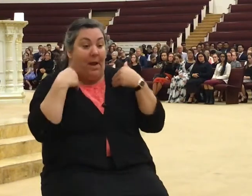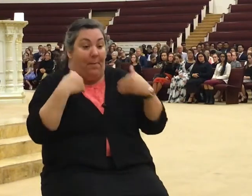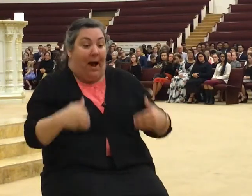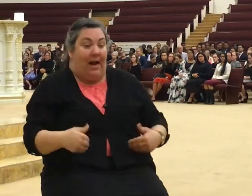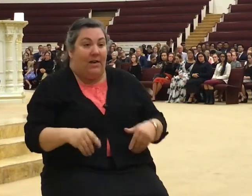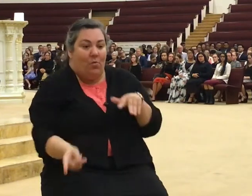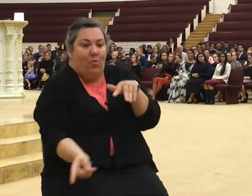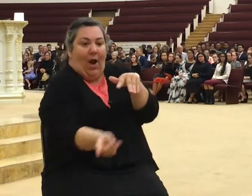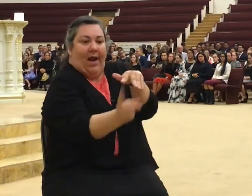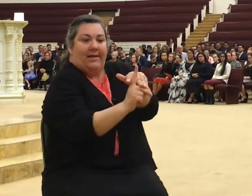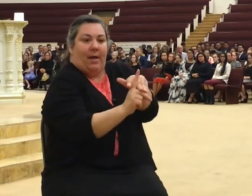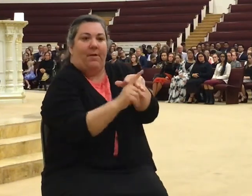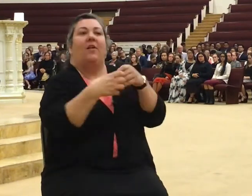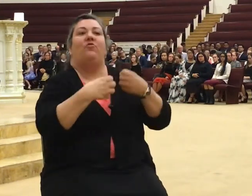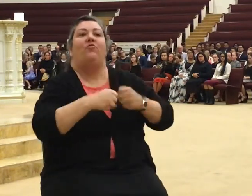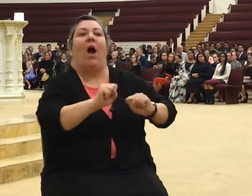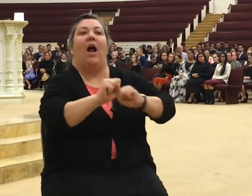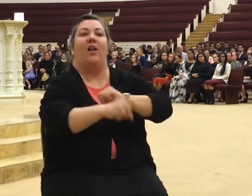people of revival.